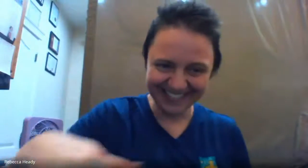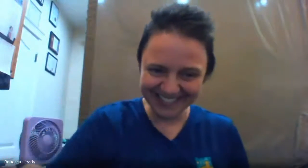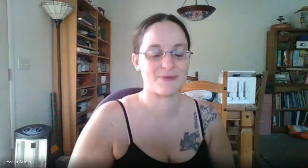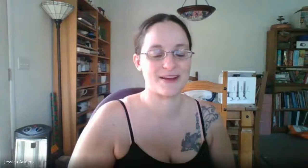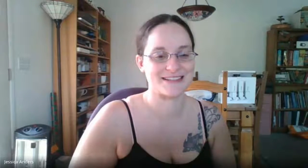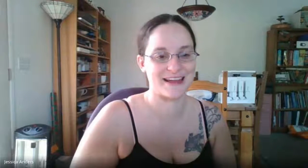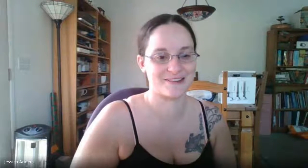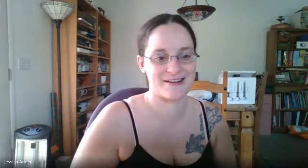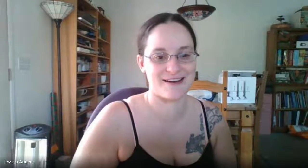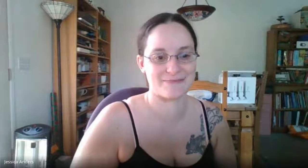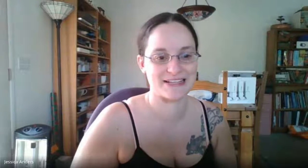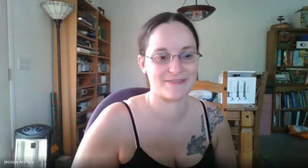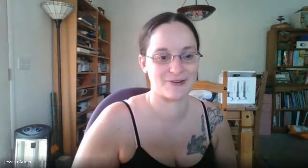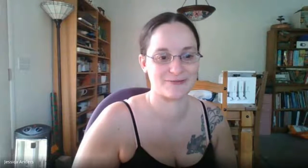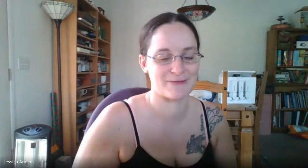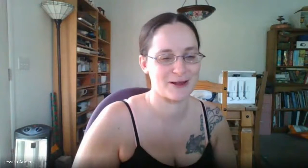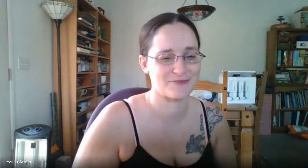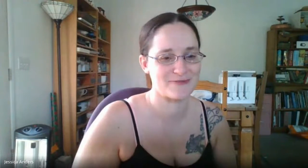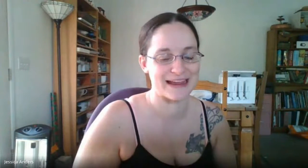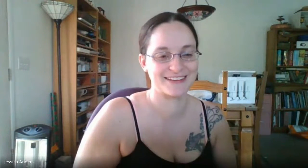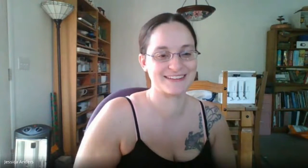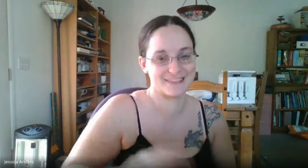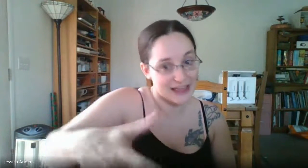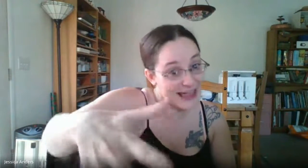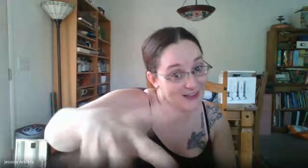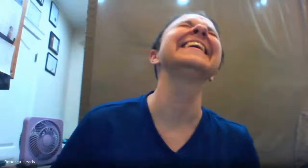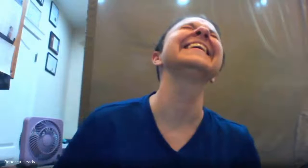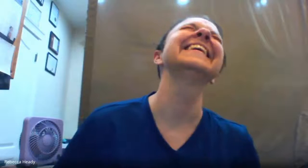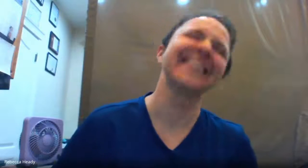that earlier and my 7-year-old was like, what are you doing? Hey, pay attention. Hey.